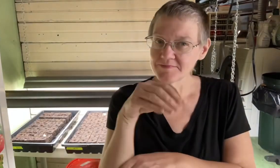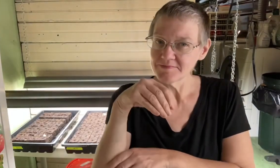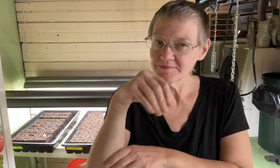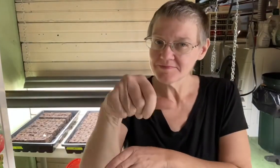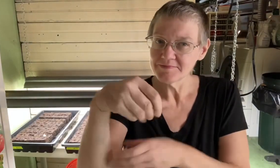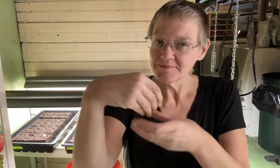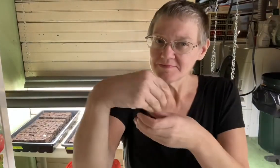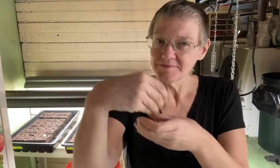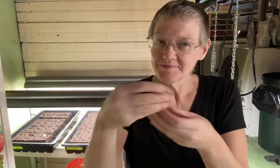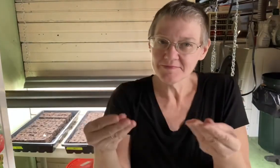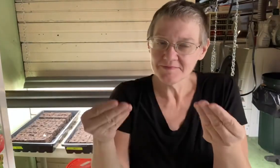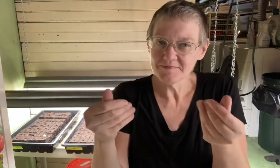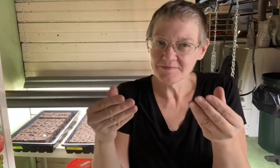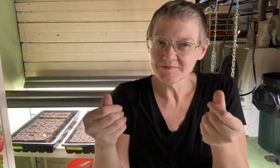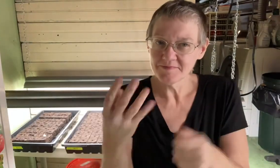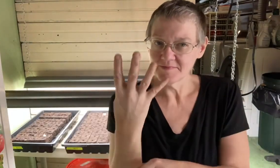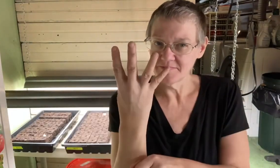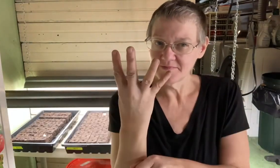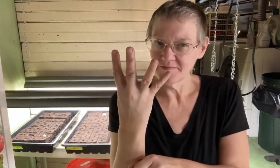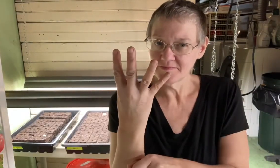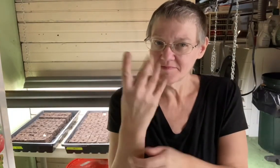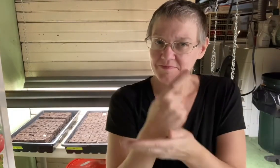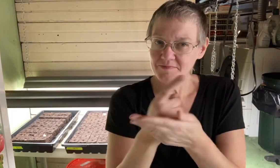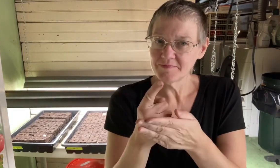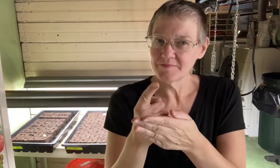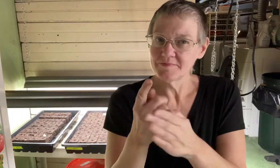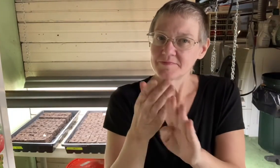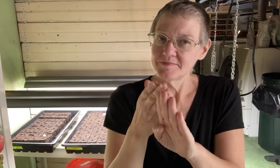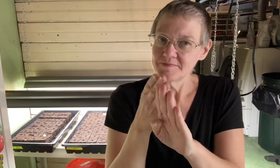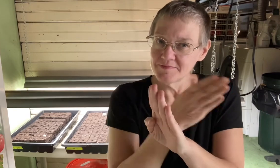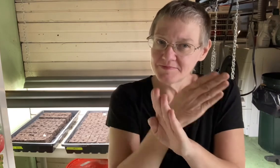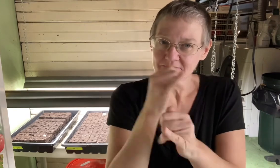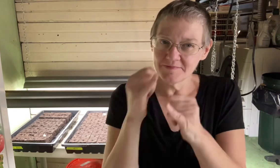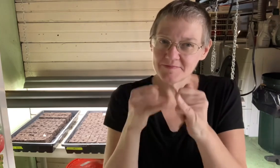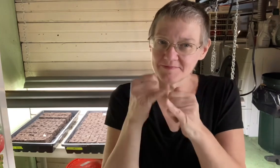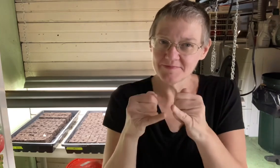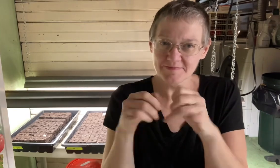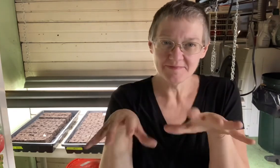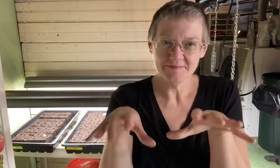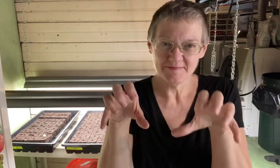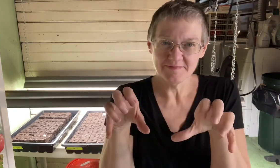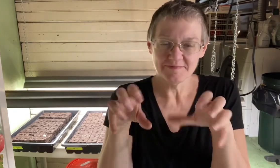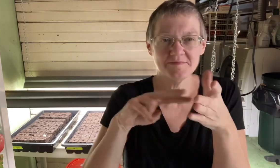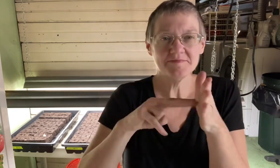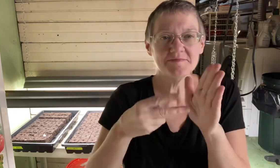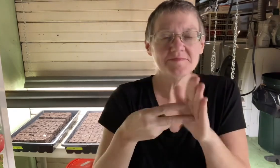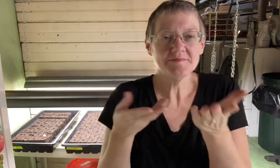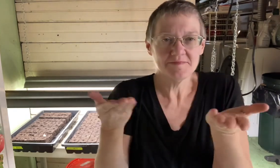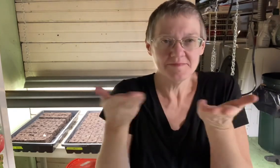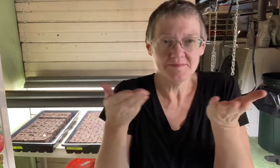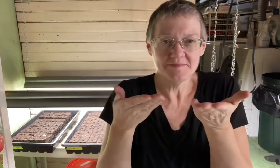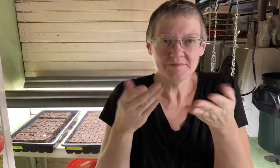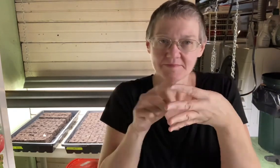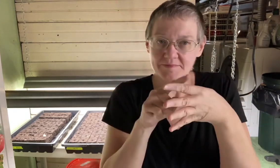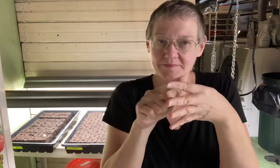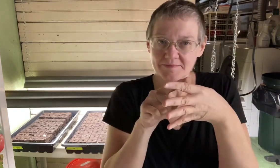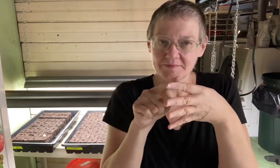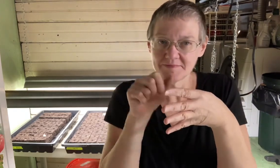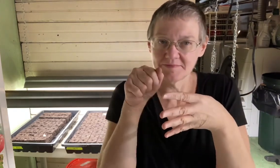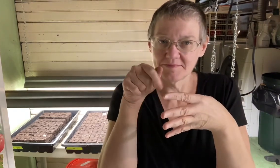Now you can direct sow your beets outside 4 weeks before your last freeze, which means the